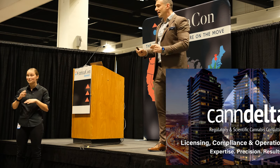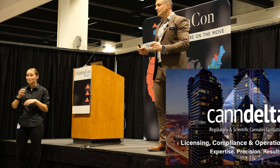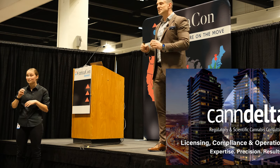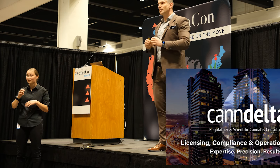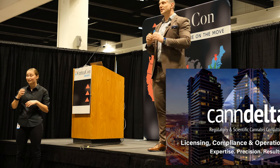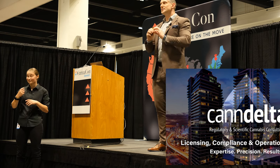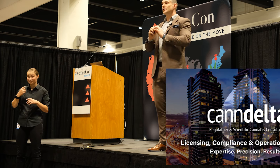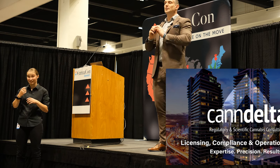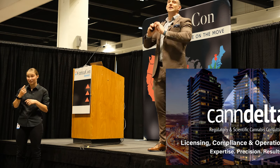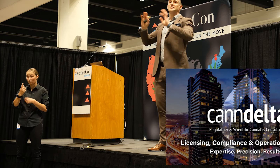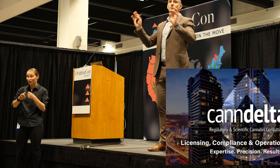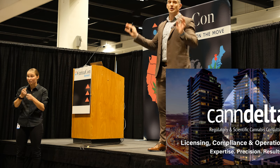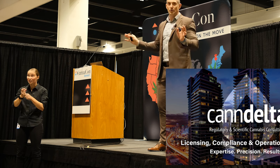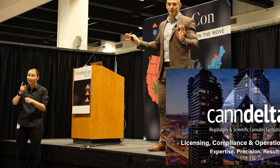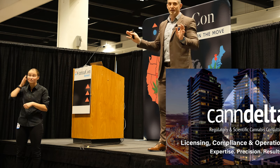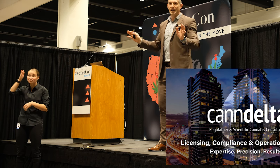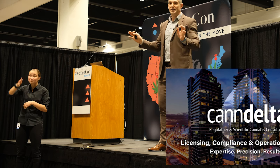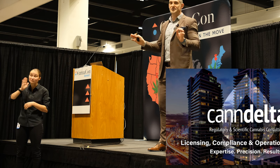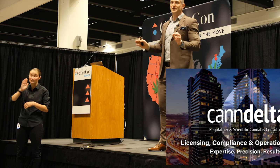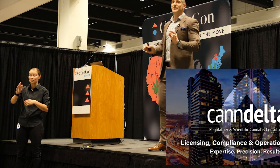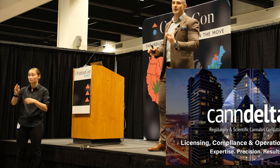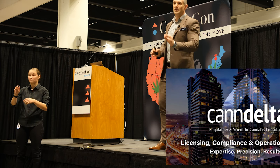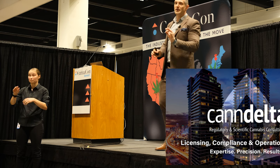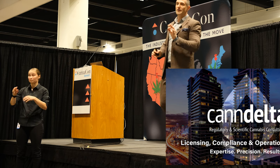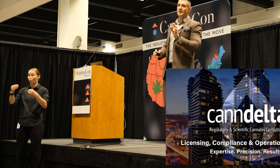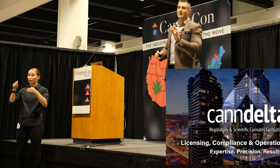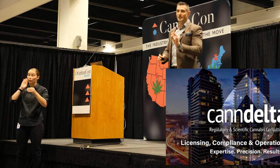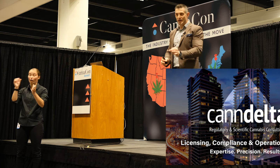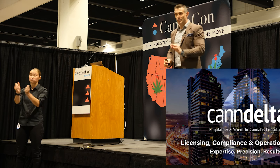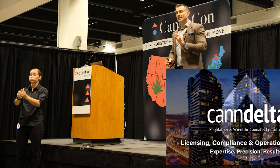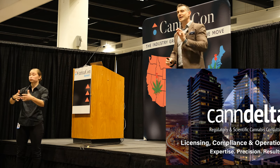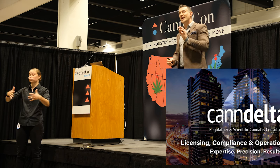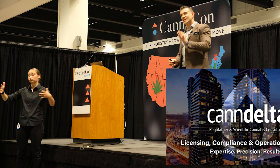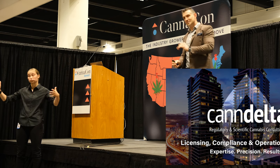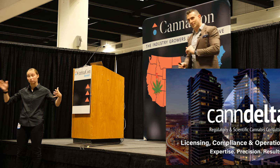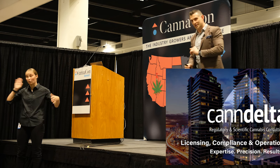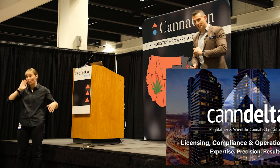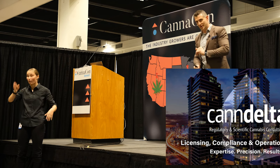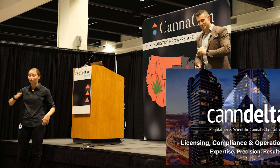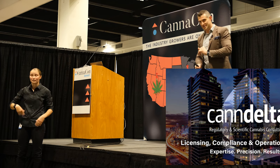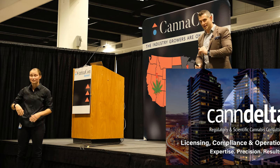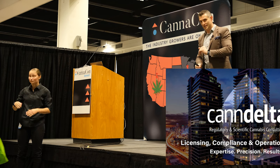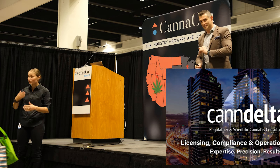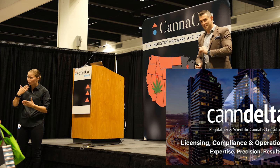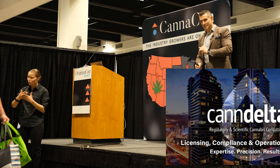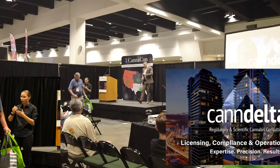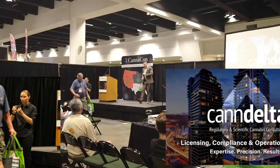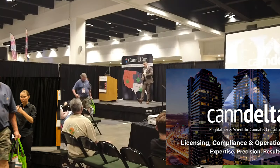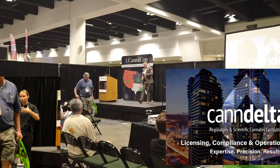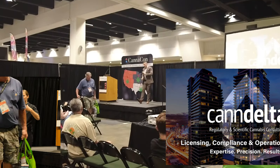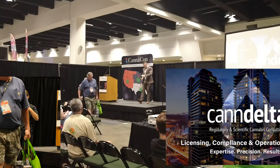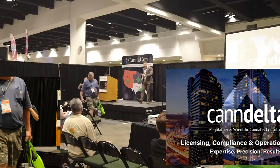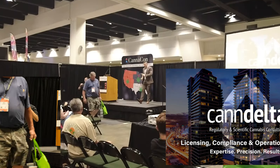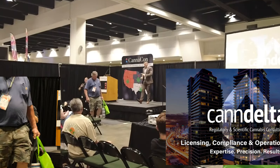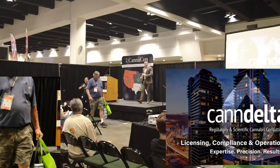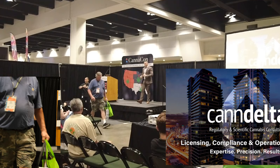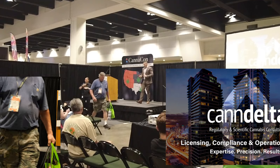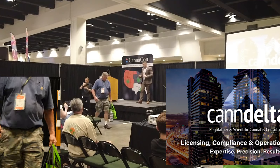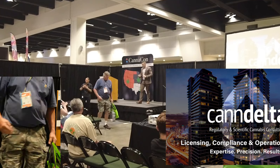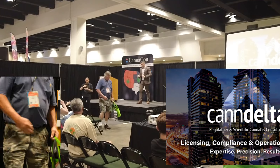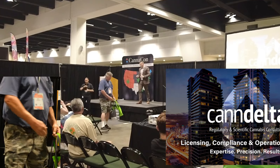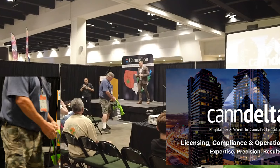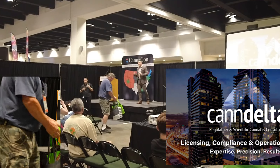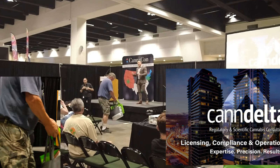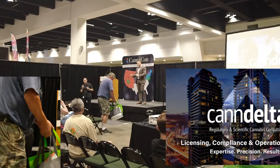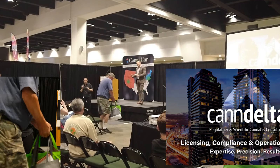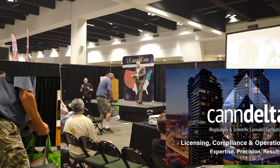a year's time, this market is going to explode. It is a very, very excellent market the way it's been set up. We're very excited about it. We're